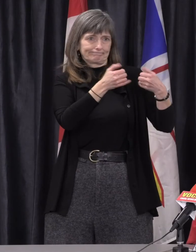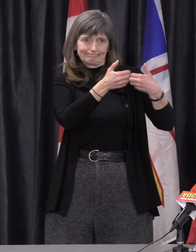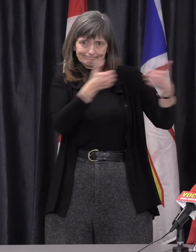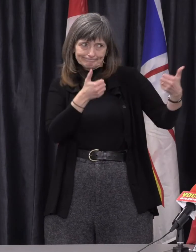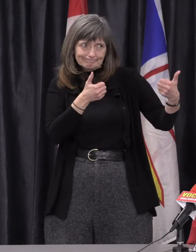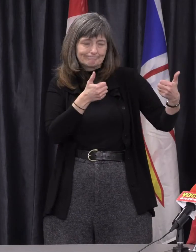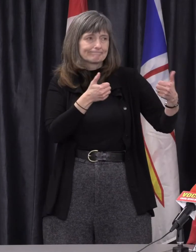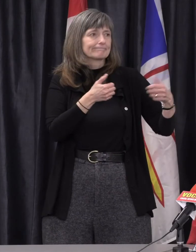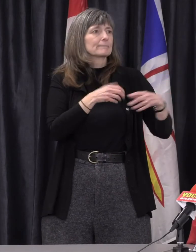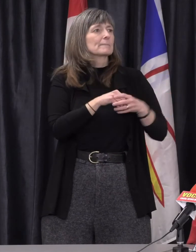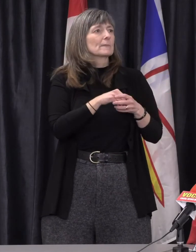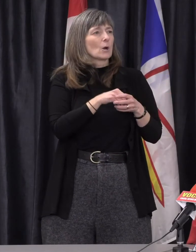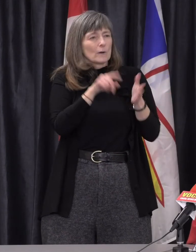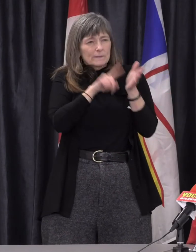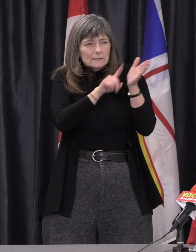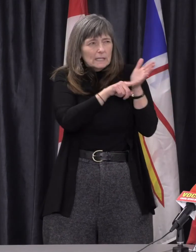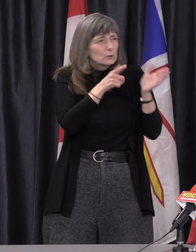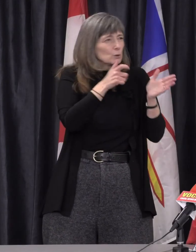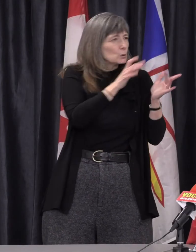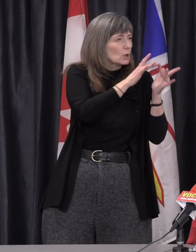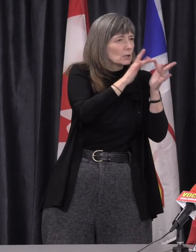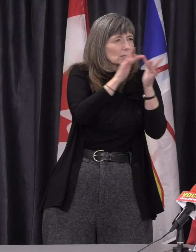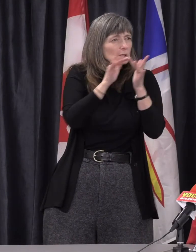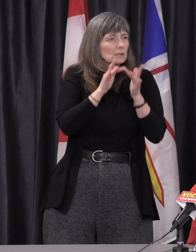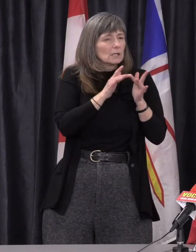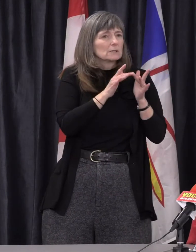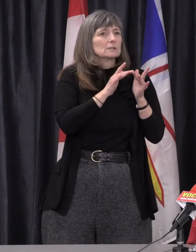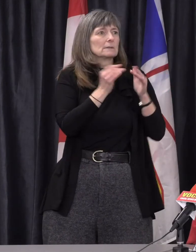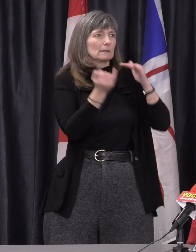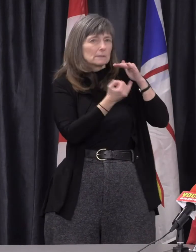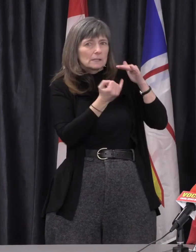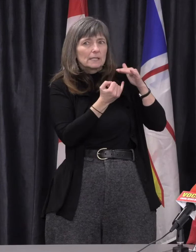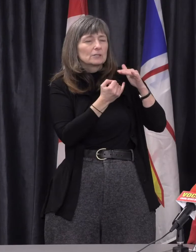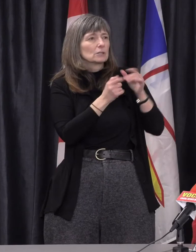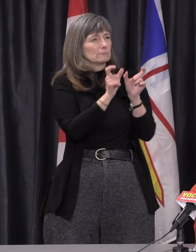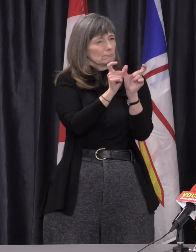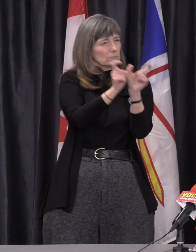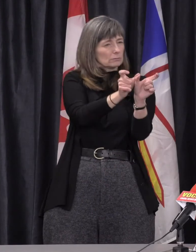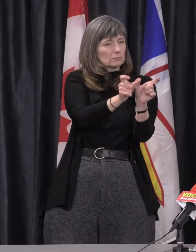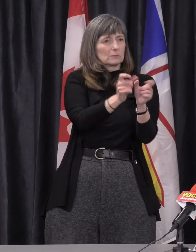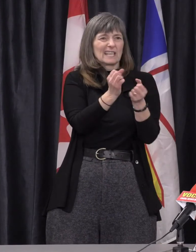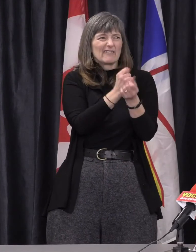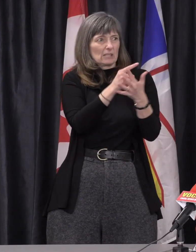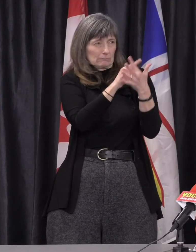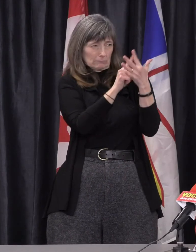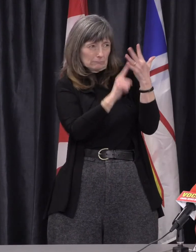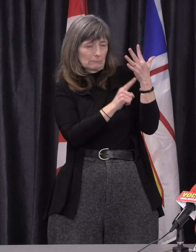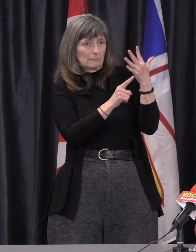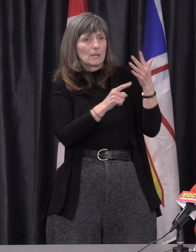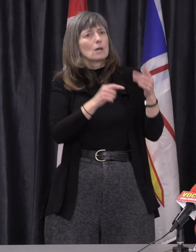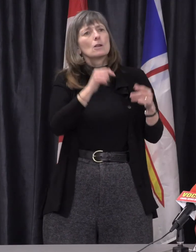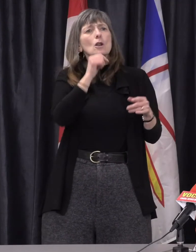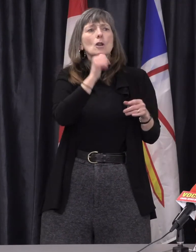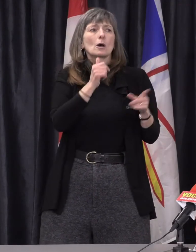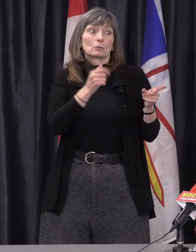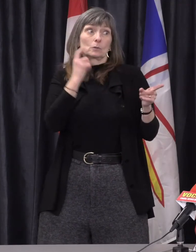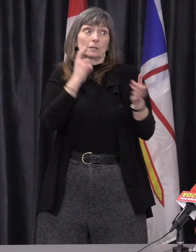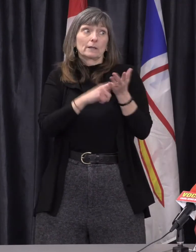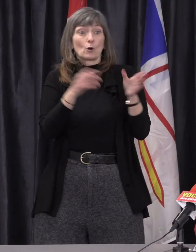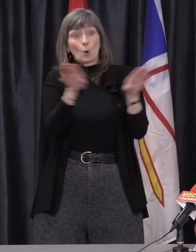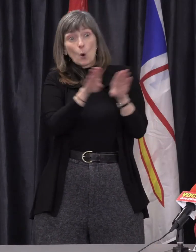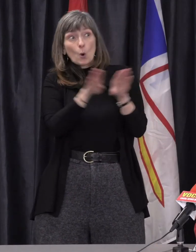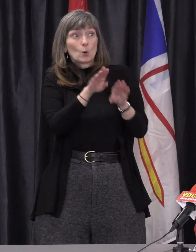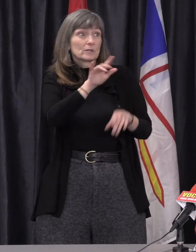the contact tracing, isolation, quarantine, all of those things that they used, not so necessarily the bigger measures that we saw about them shutting